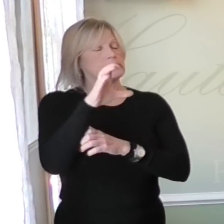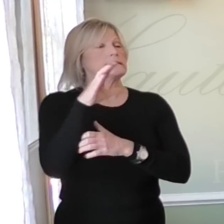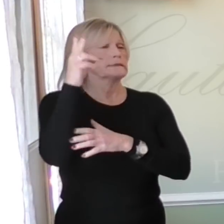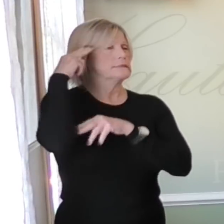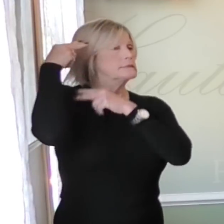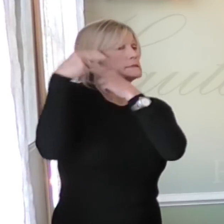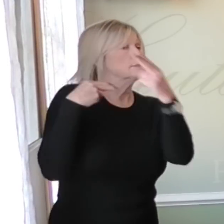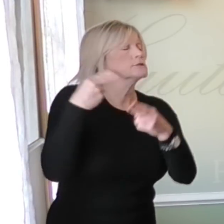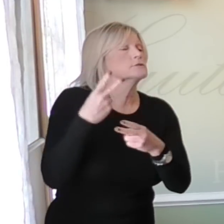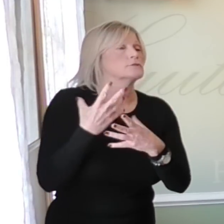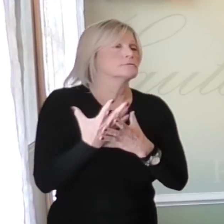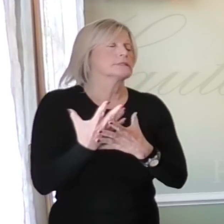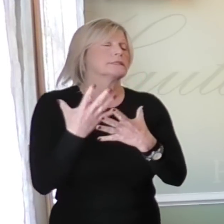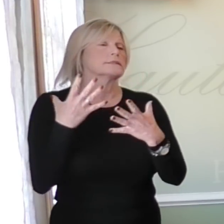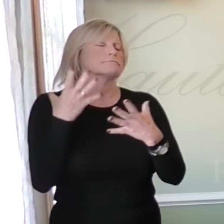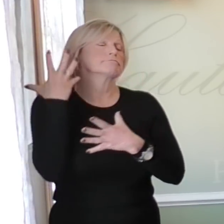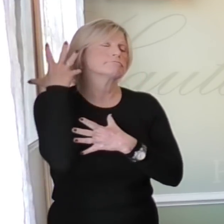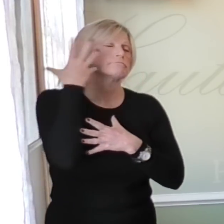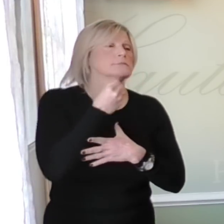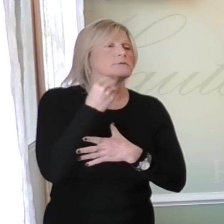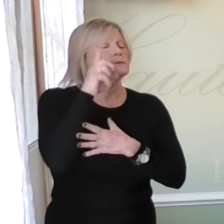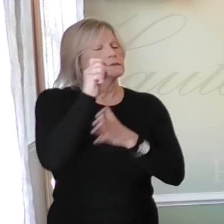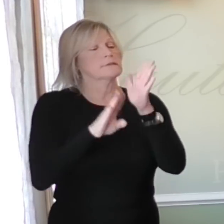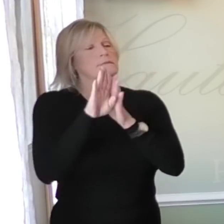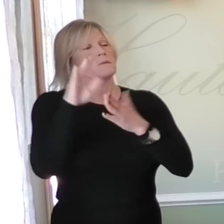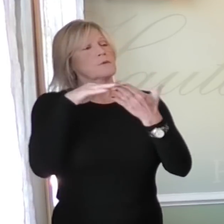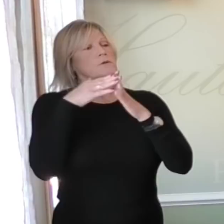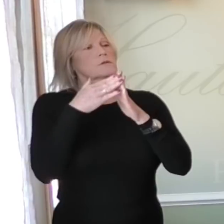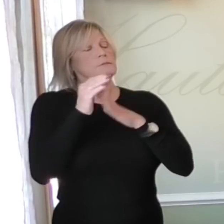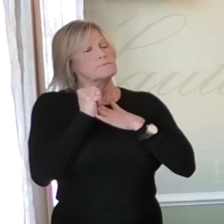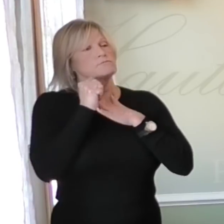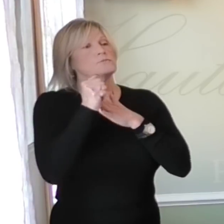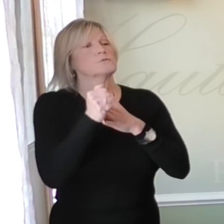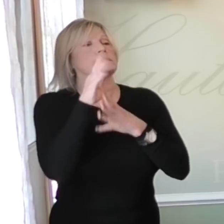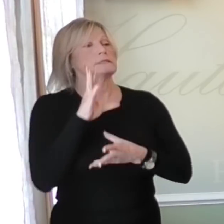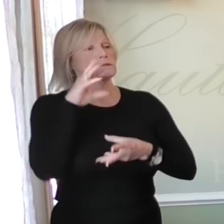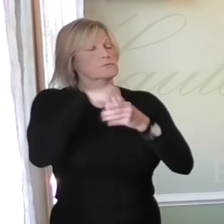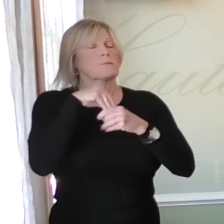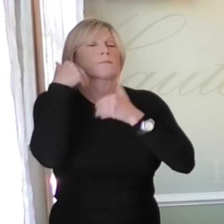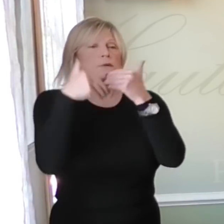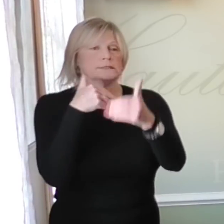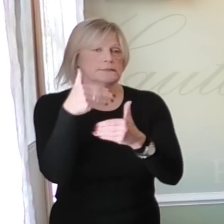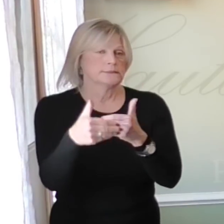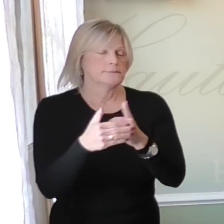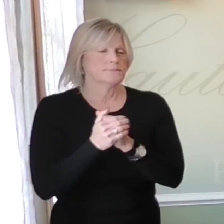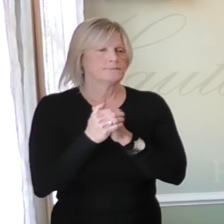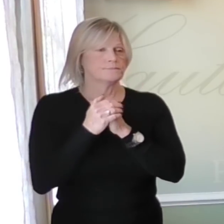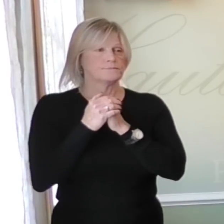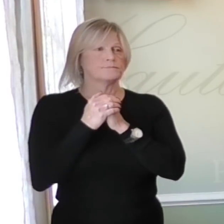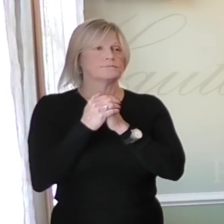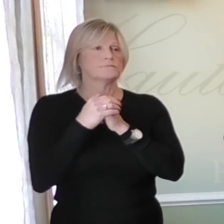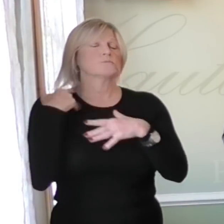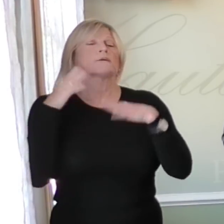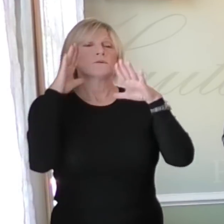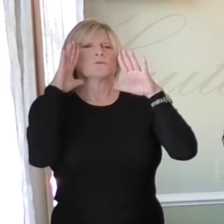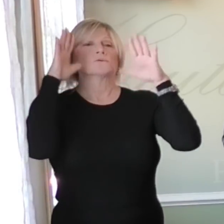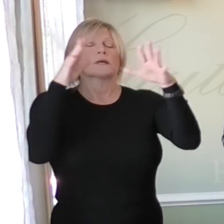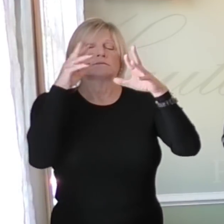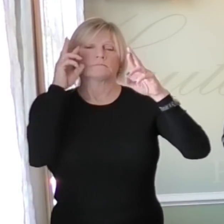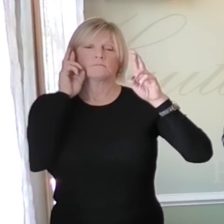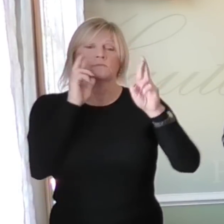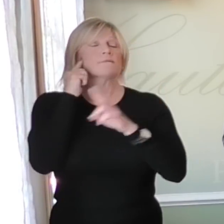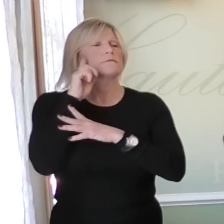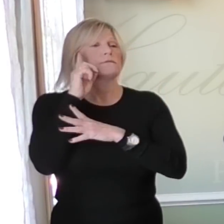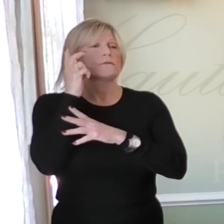charm, and we must develop a community-driven, inclusive process. We have great respect for the